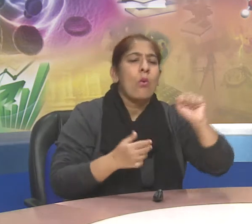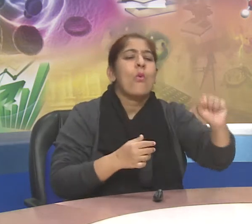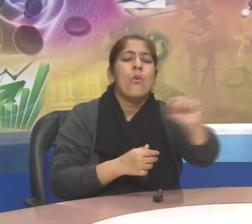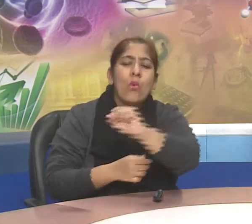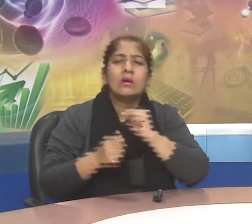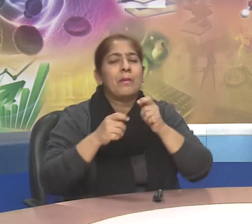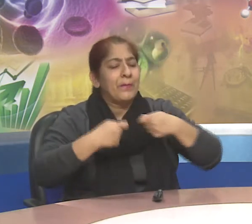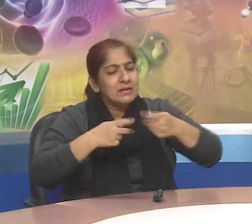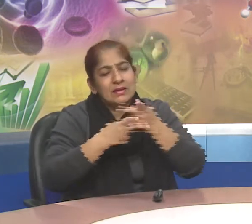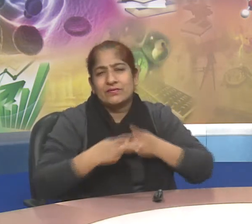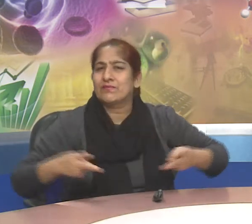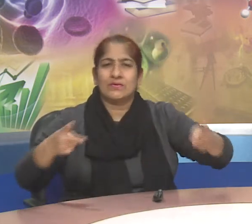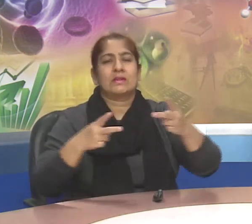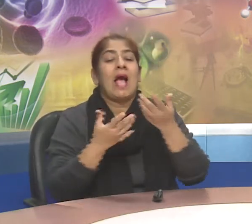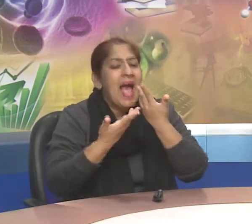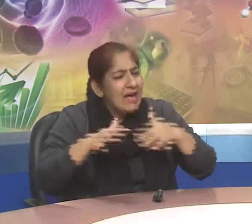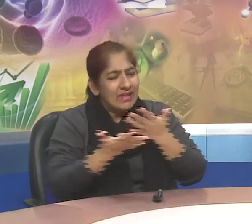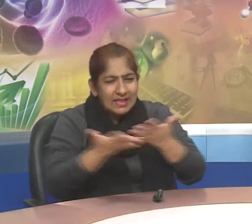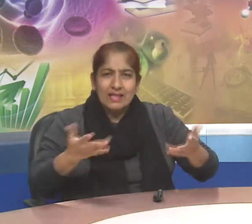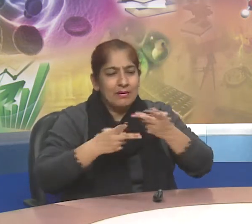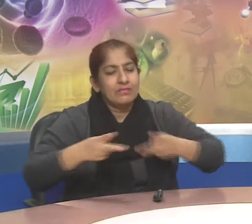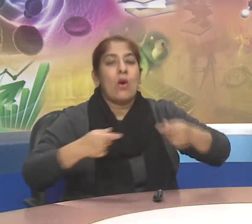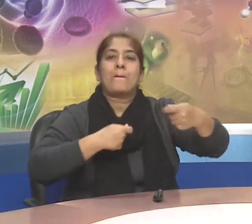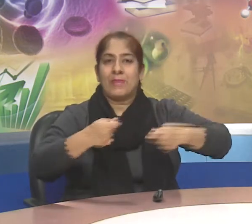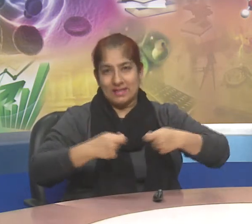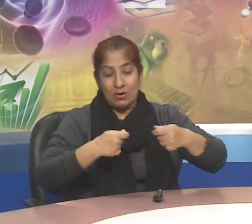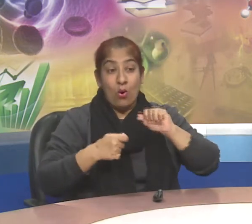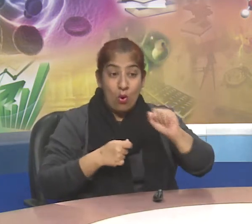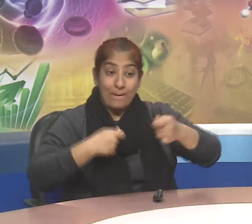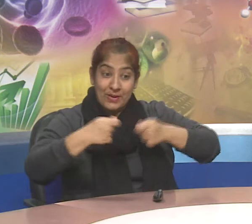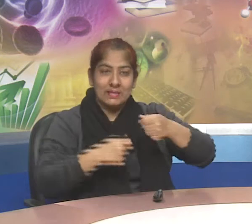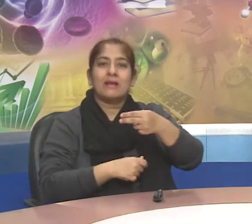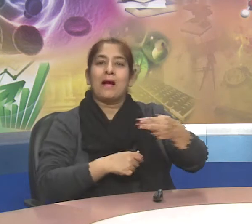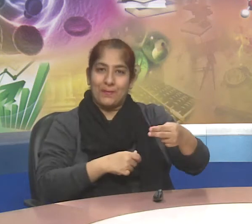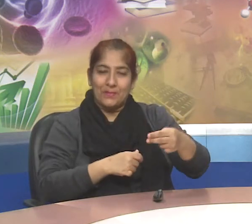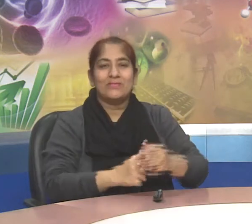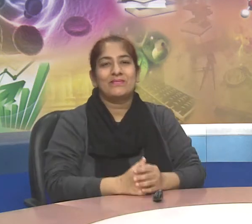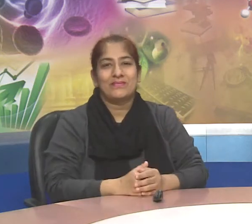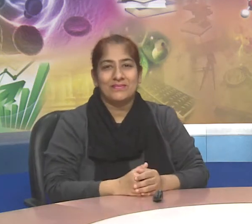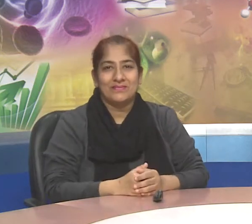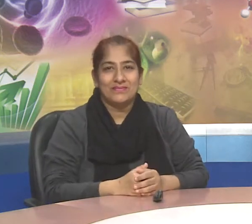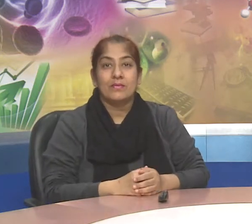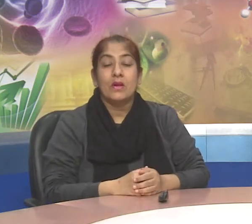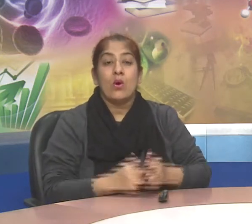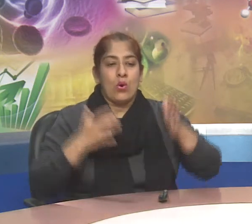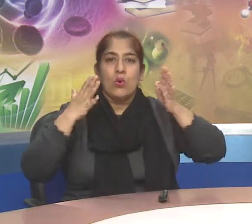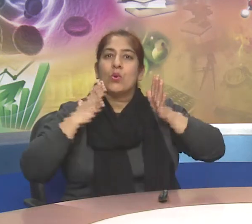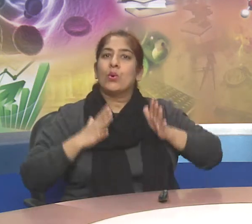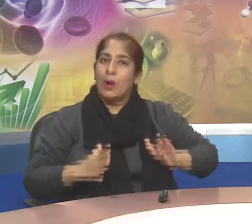work in a company, in any field, the name of business. Second